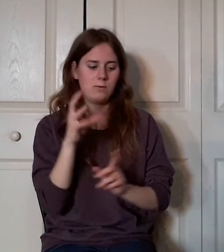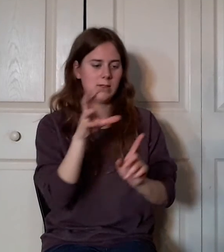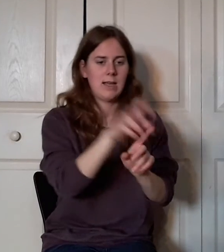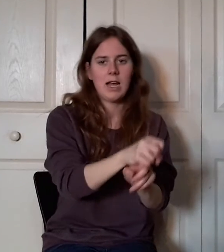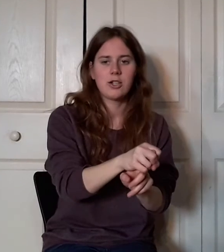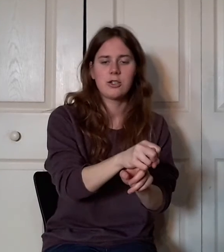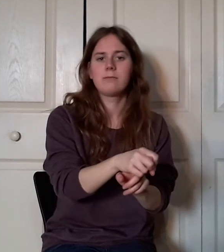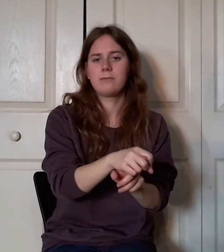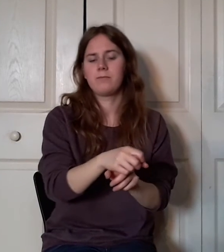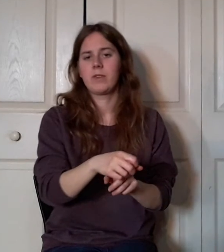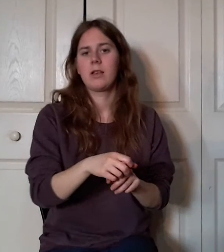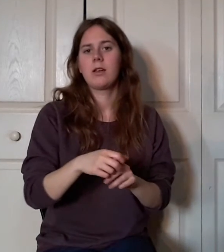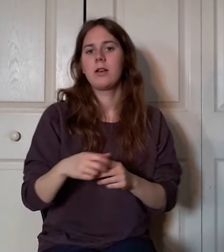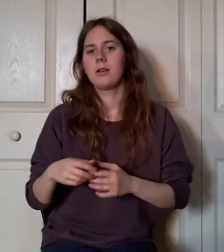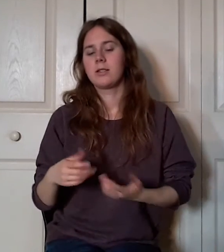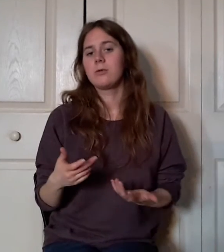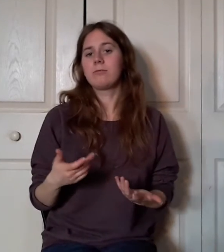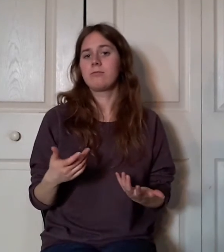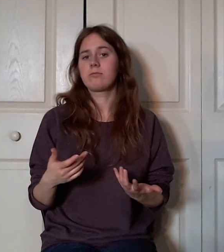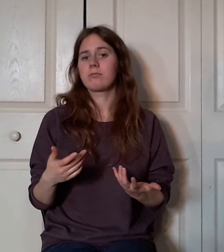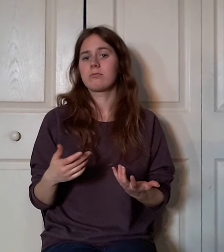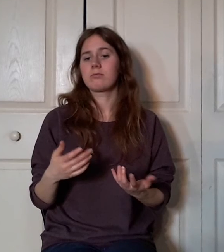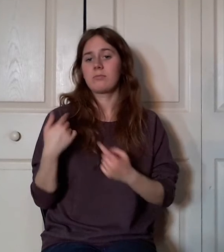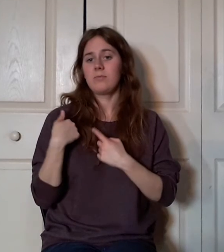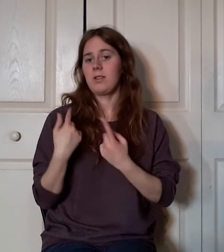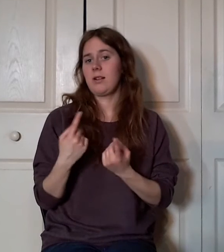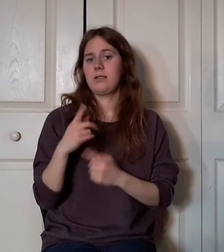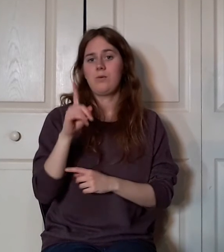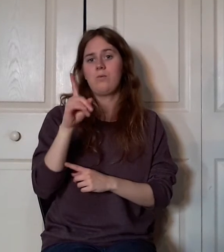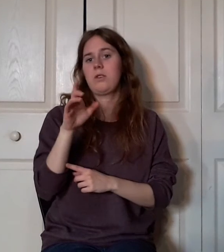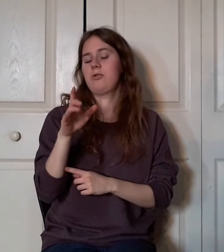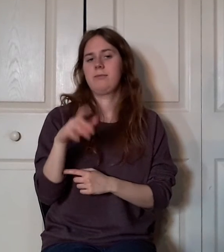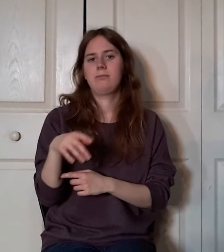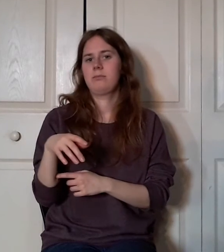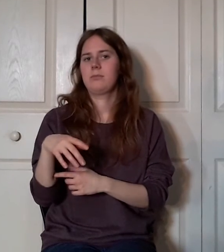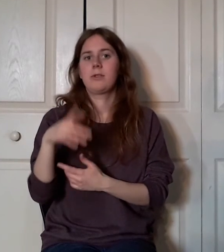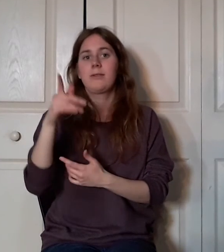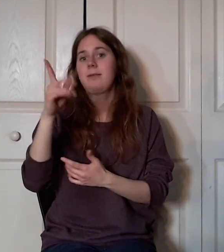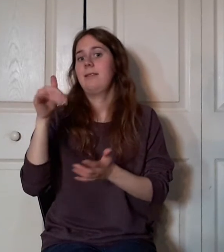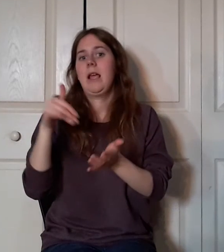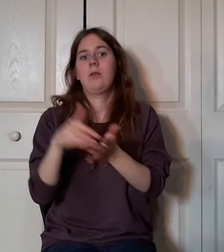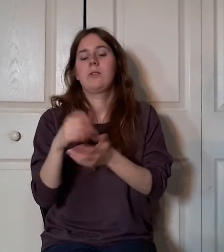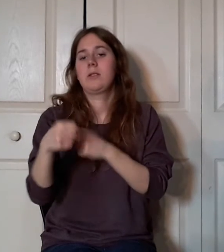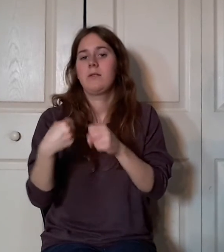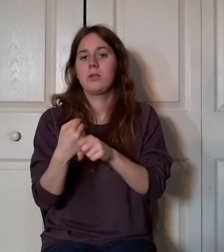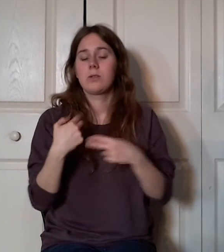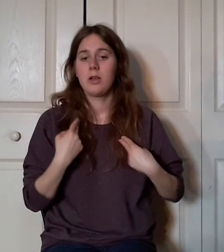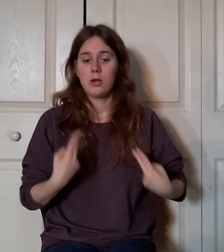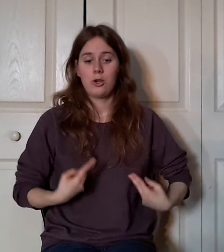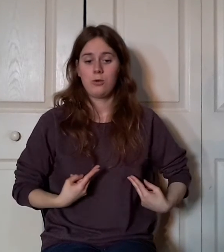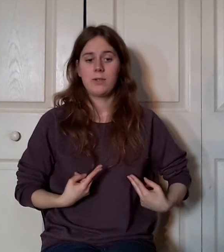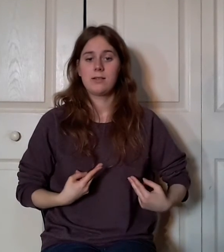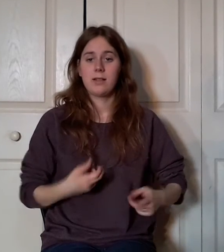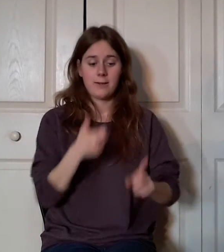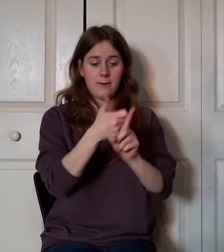even though human beings were doing this for hundreds and thousands of years, they were influencing what DNA gets passed on from